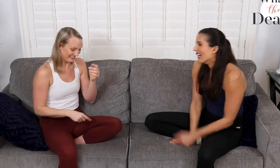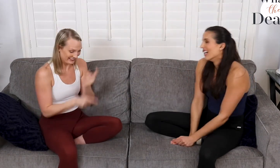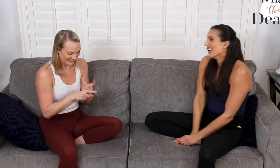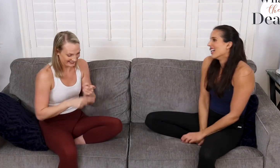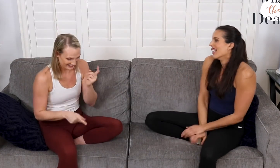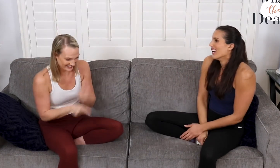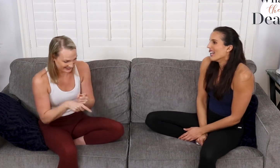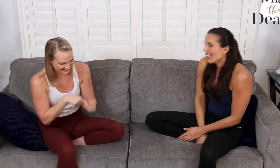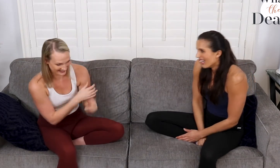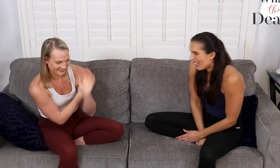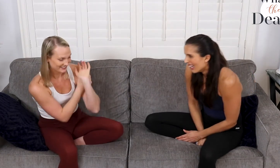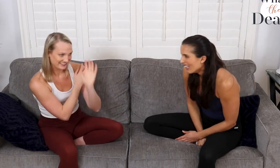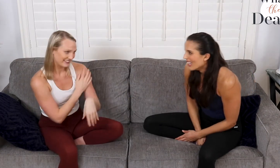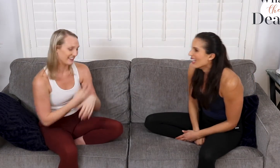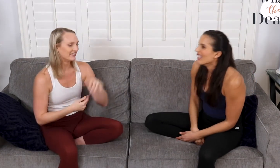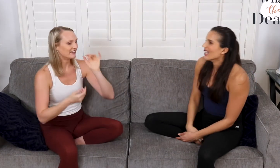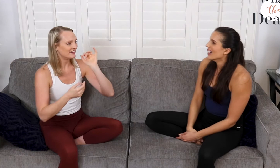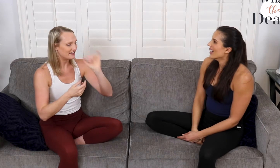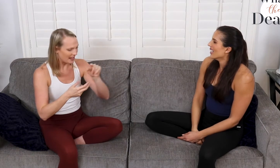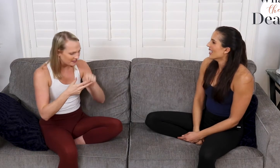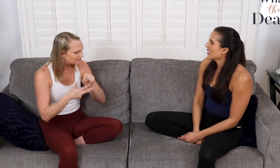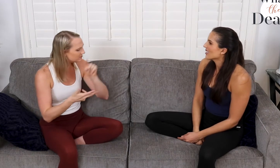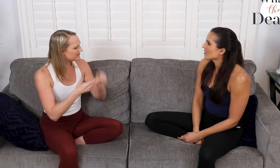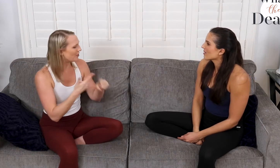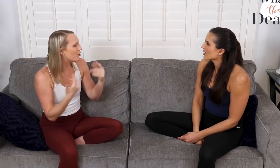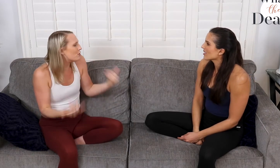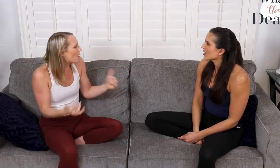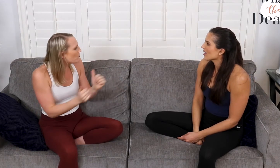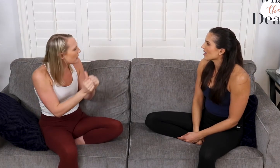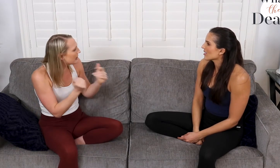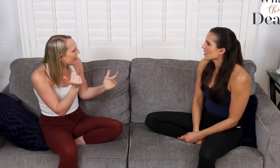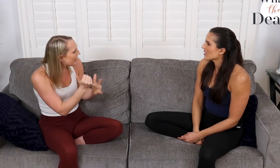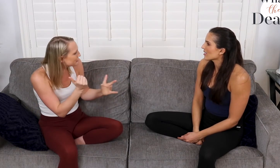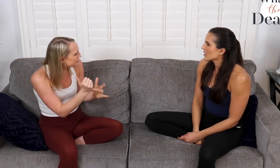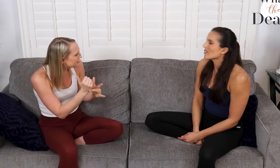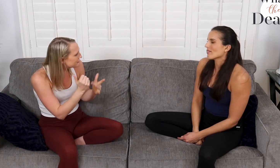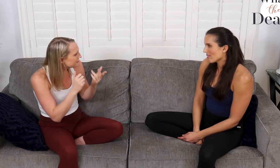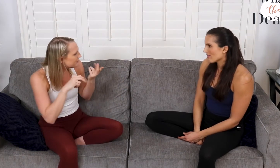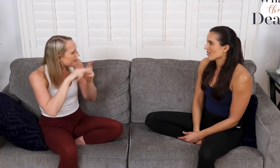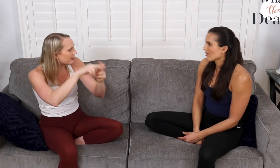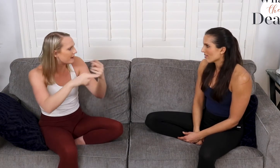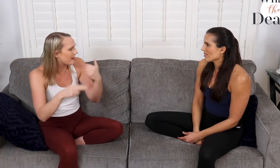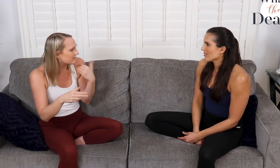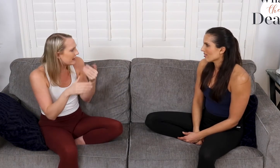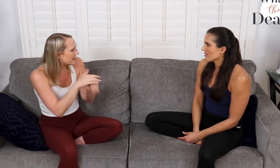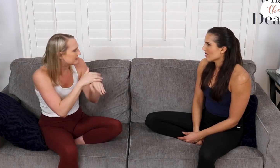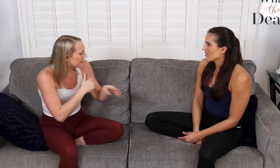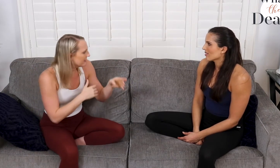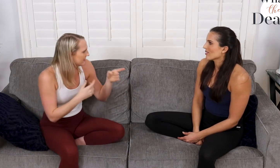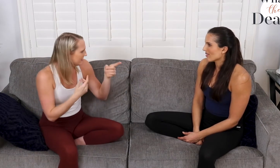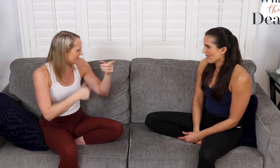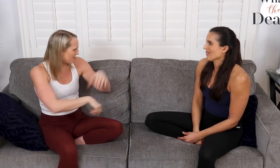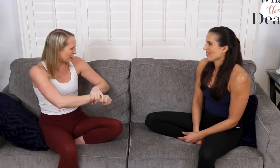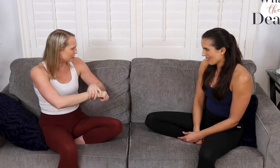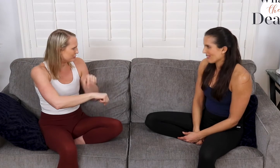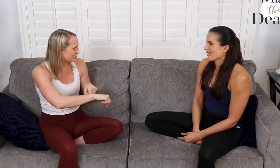school, one of my friends was sleeping over at my house and I forgot to turn off my vibration alarm, and the next morning it was